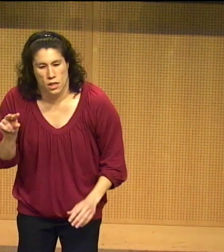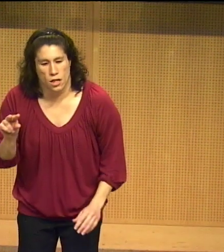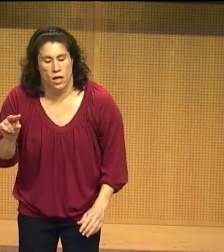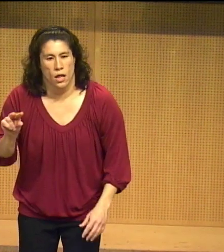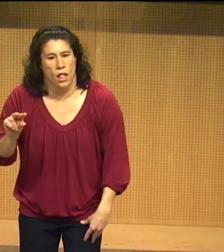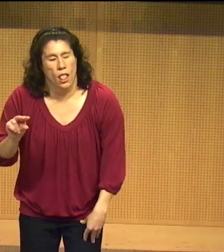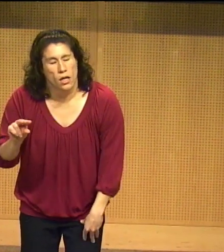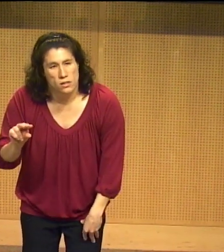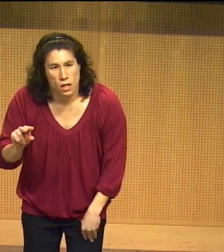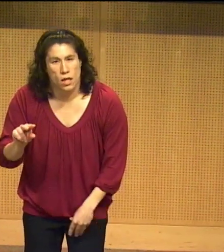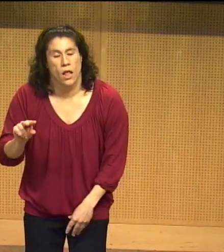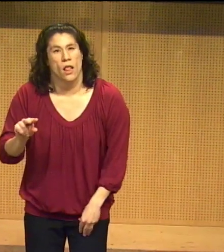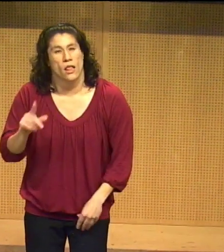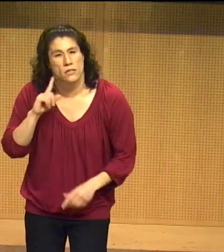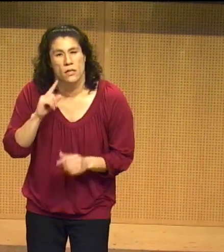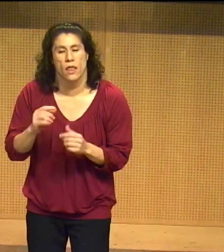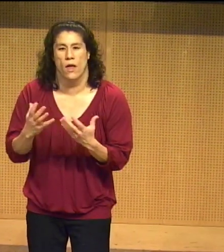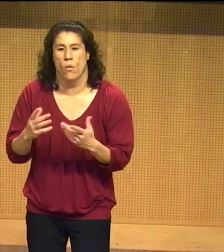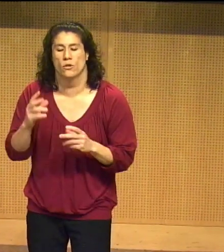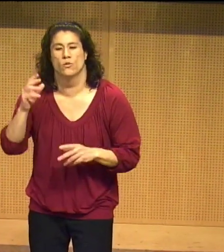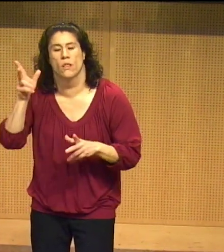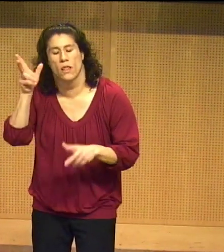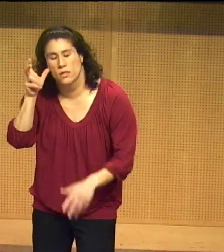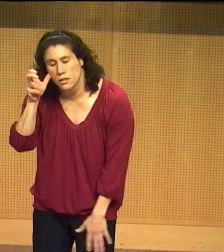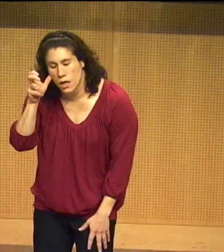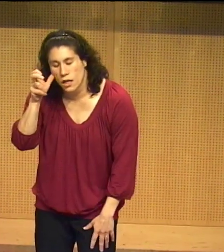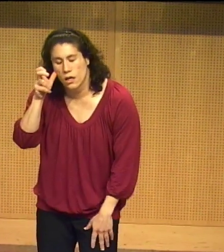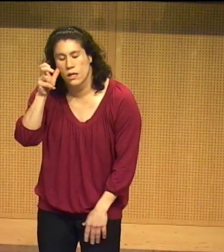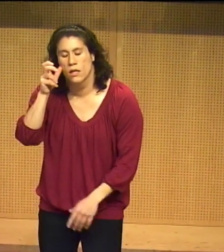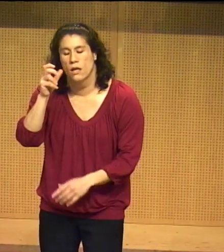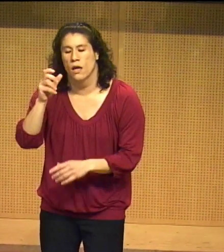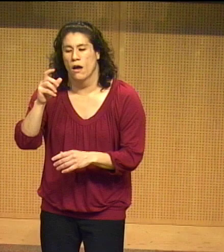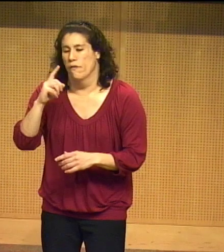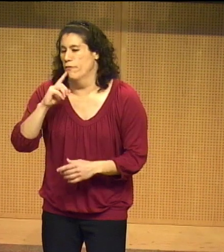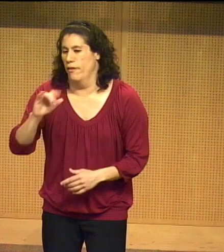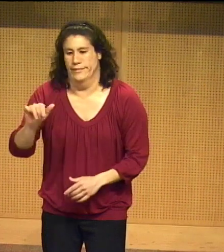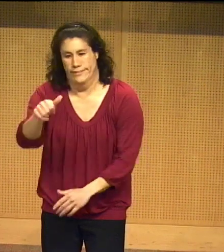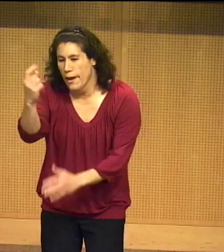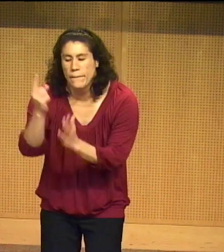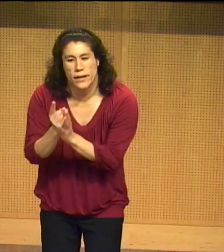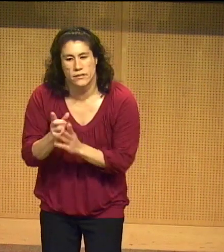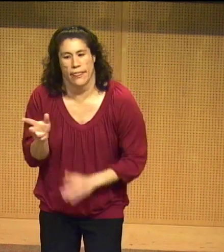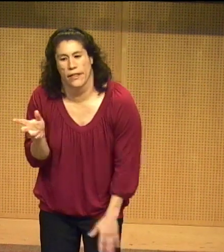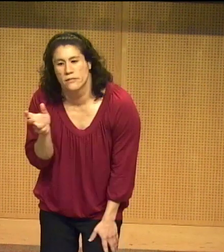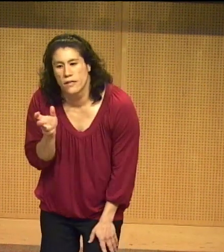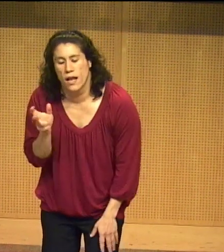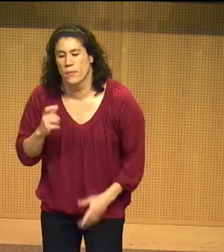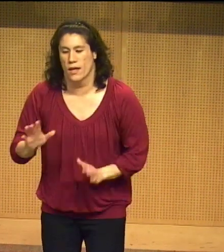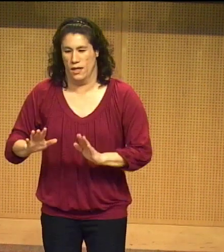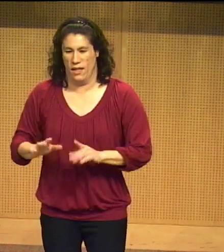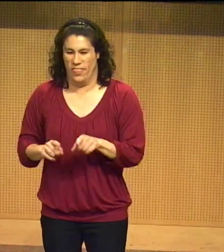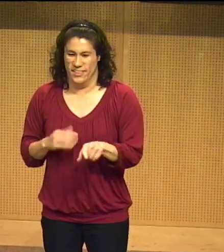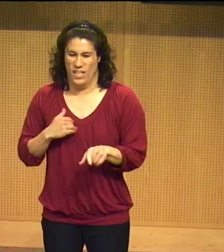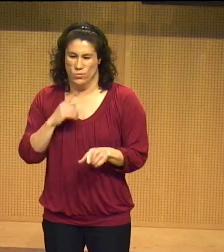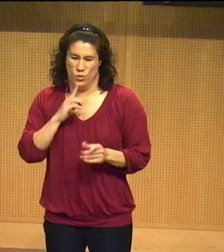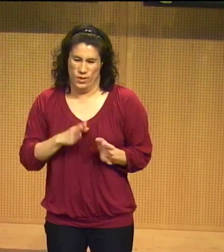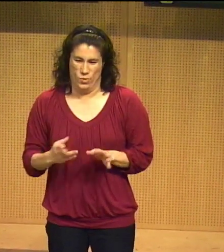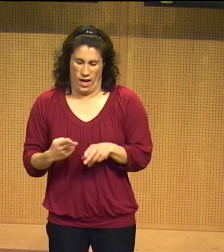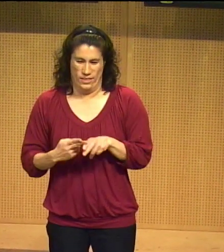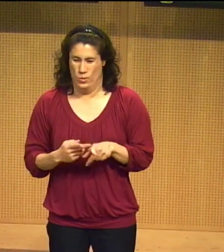to get close to the animal and listen to the heart sounds, and they're trying so hard to listen for 10 minutes at a time. And I think, this animal's